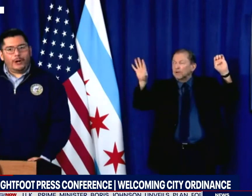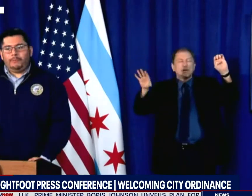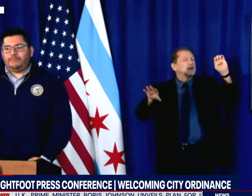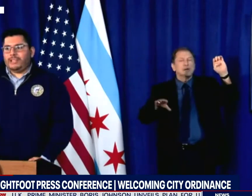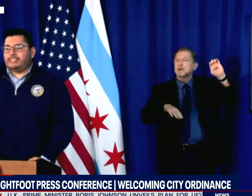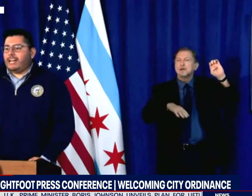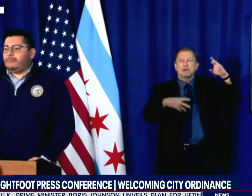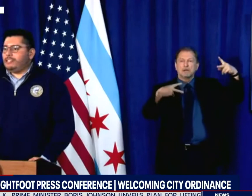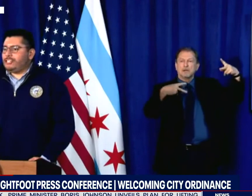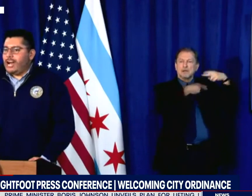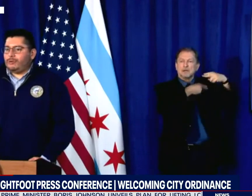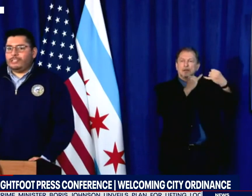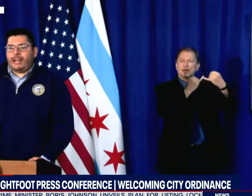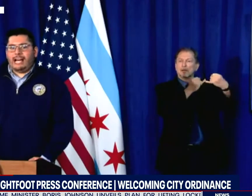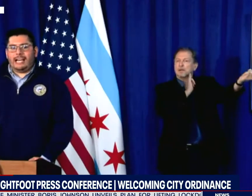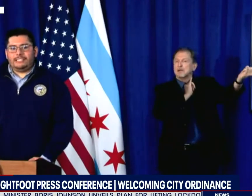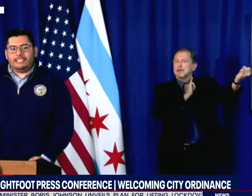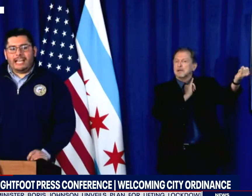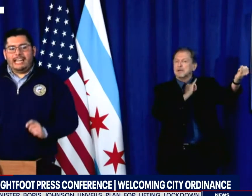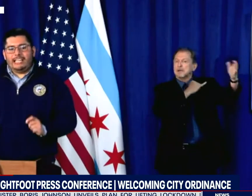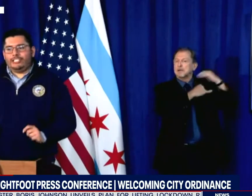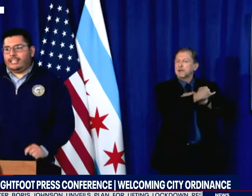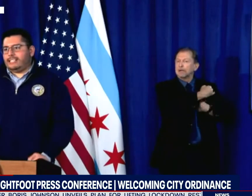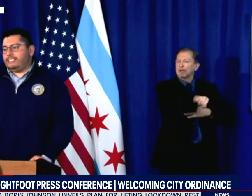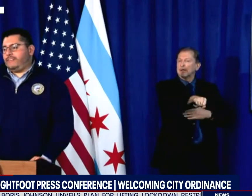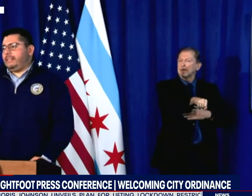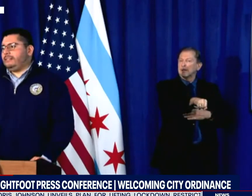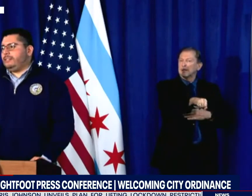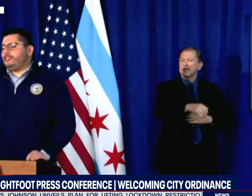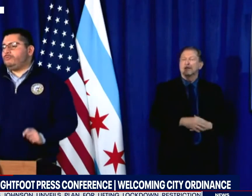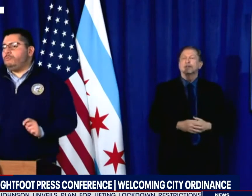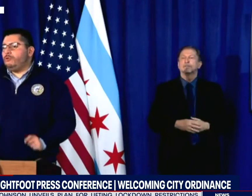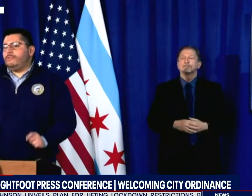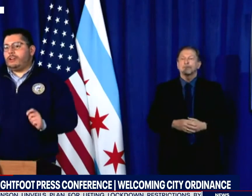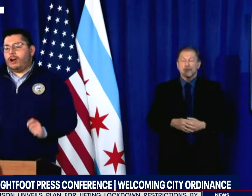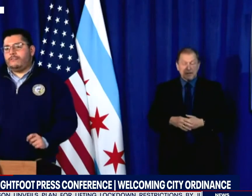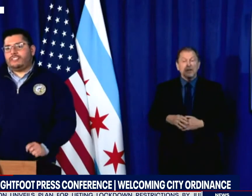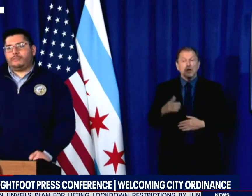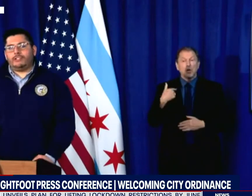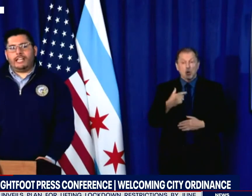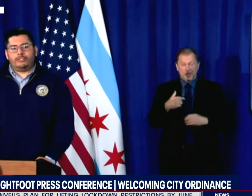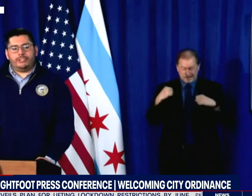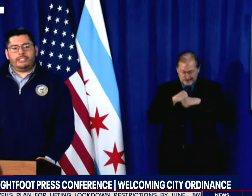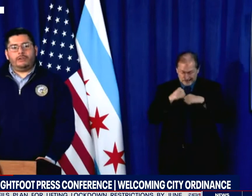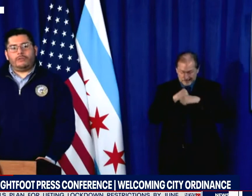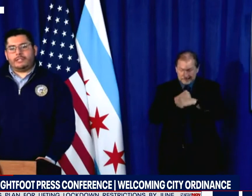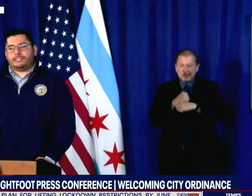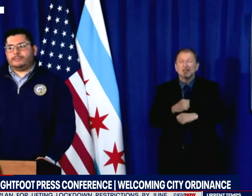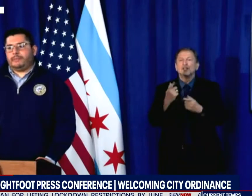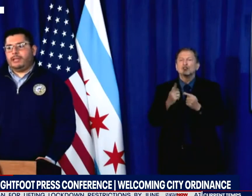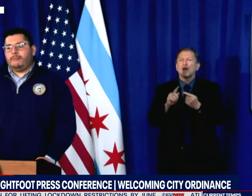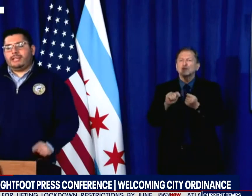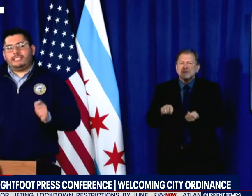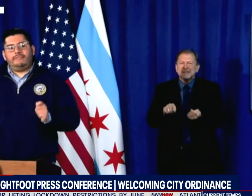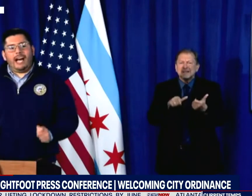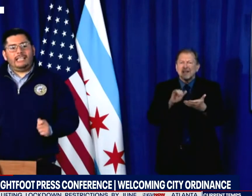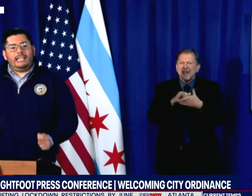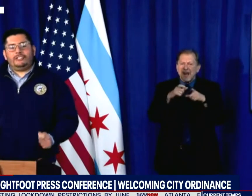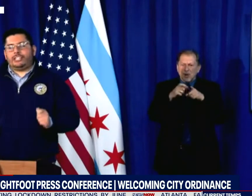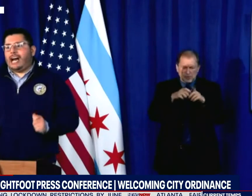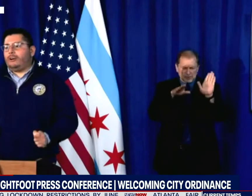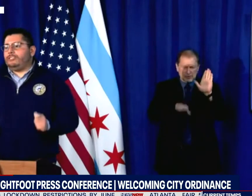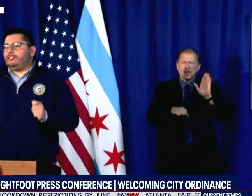5 years ago, undocumented Chicagoans and their allies initiated this fight to remove the carveouts from our sanctuary city ordinance because